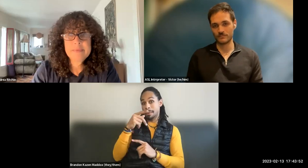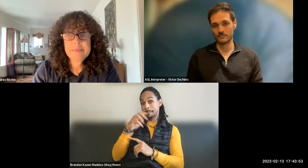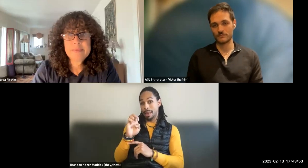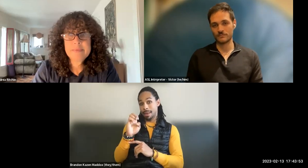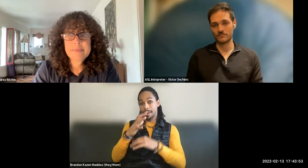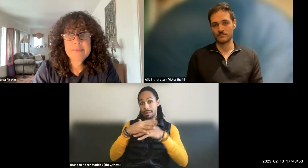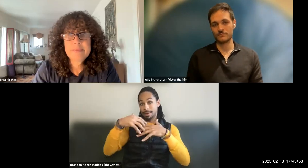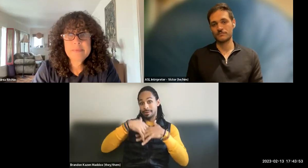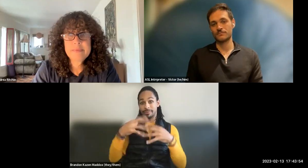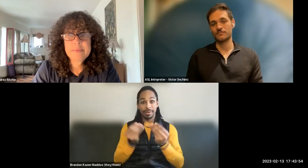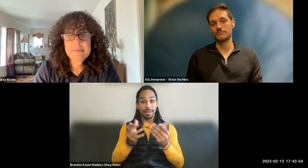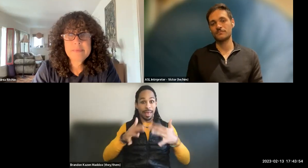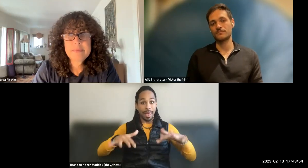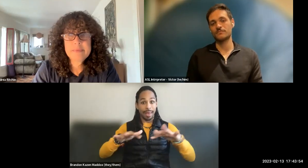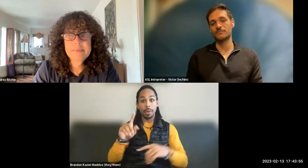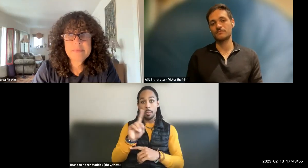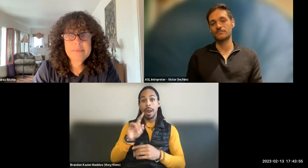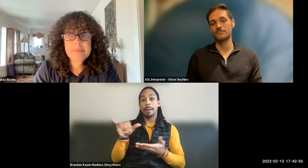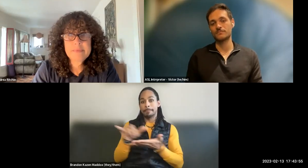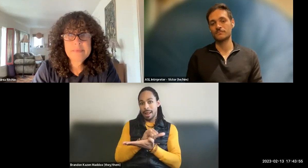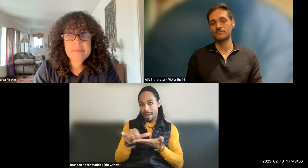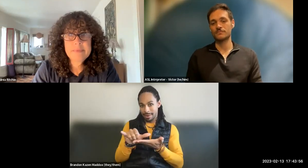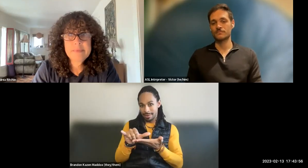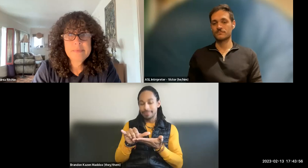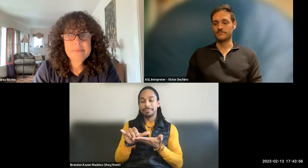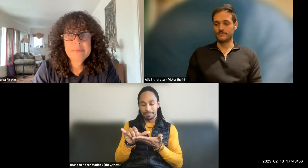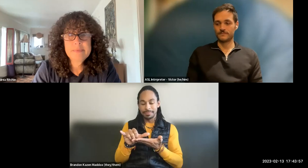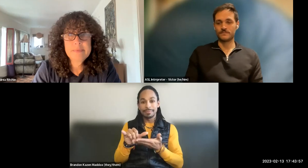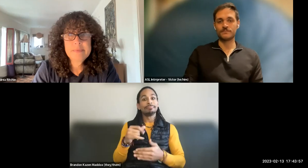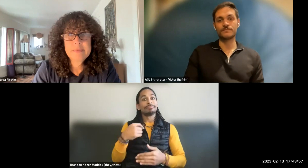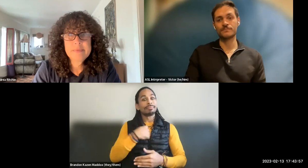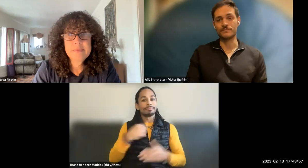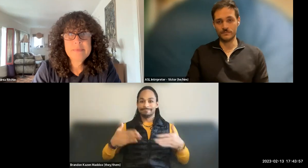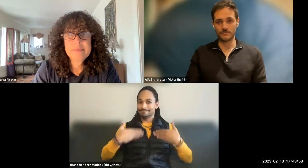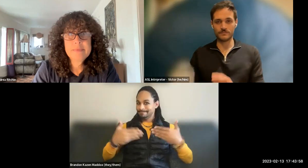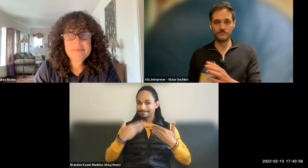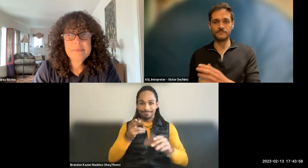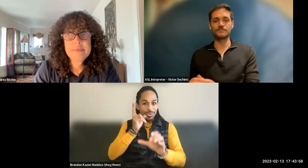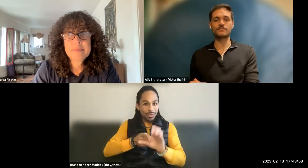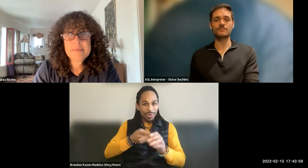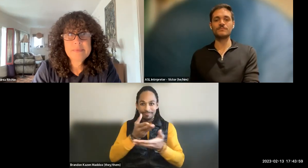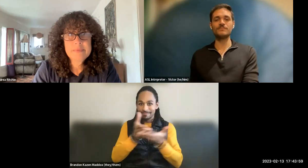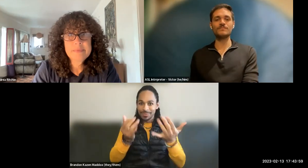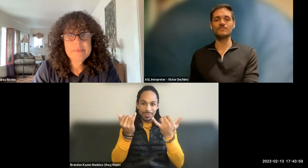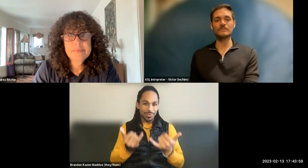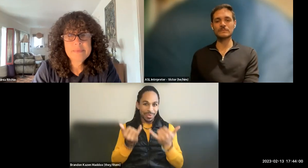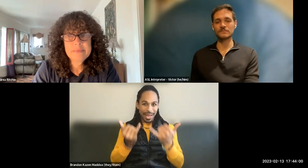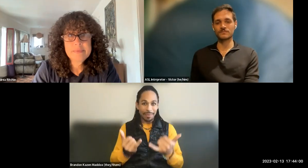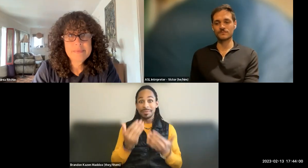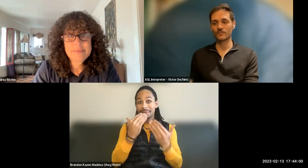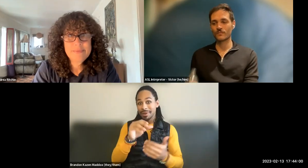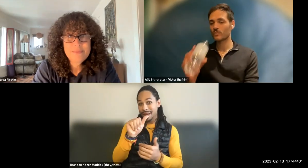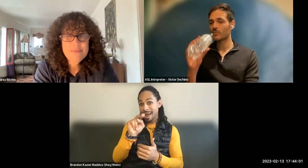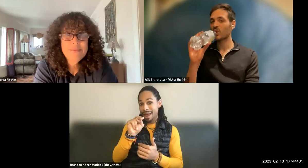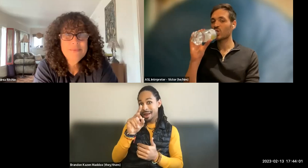in Manhattan. And I am really happy to join you all today. Thank you, Andrea, for corralling